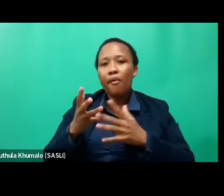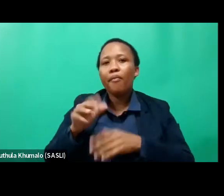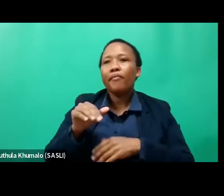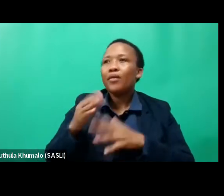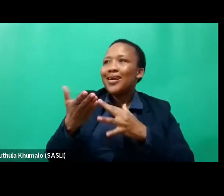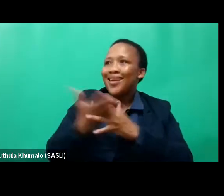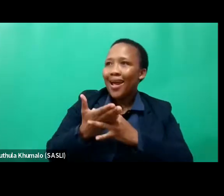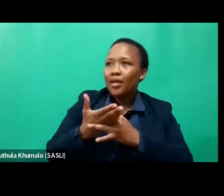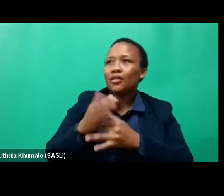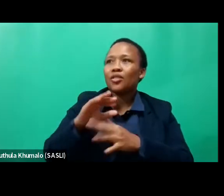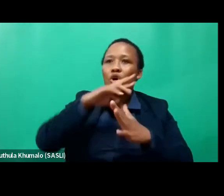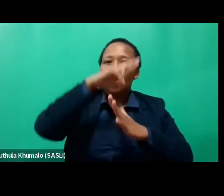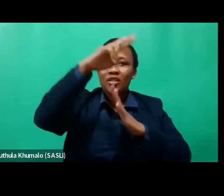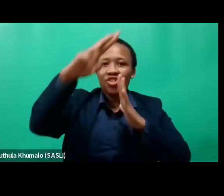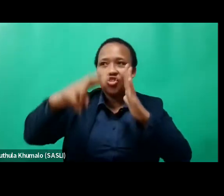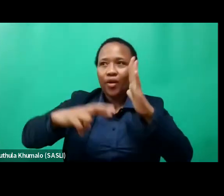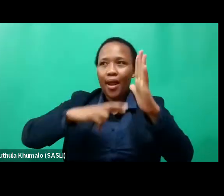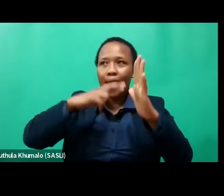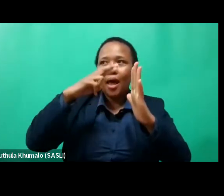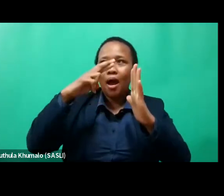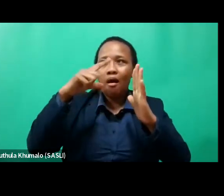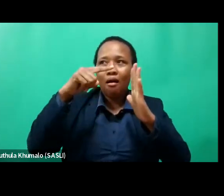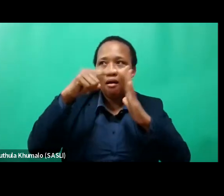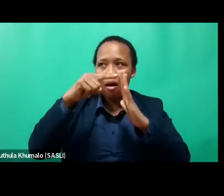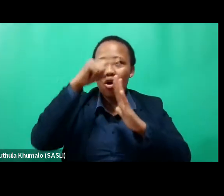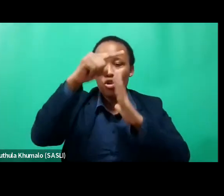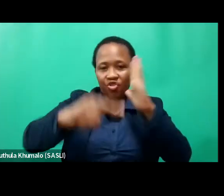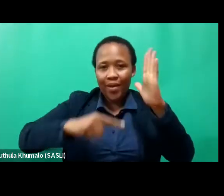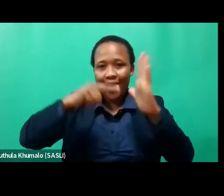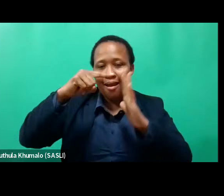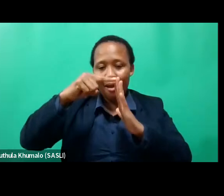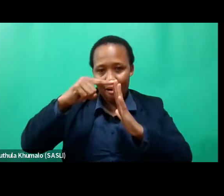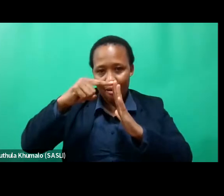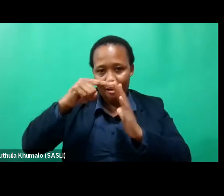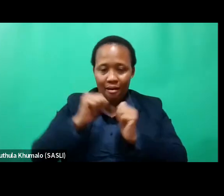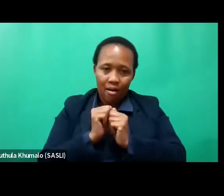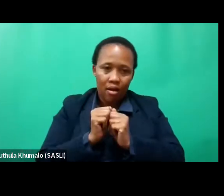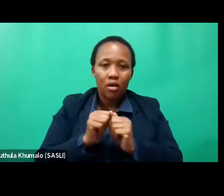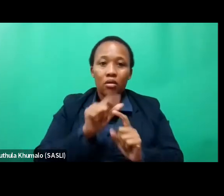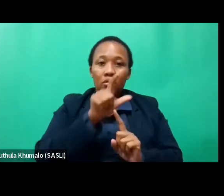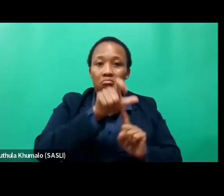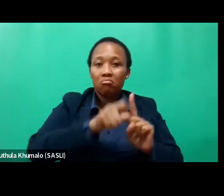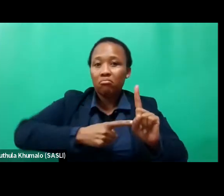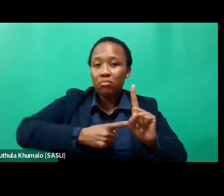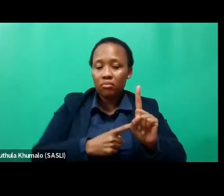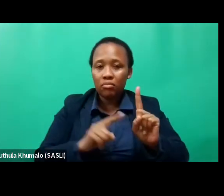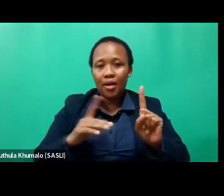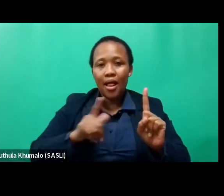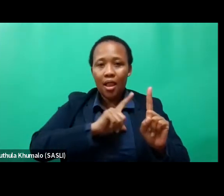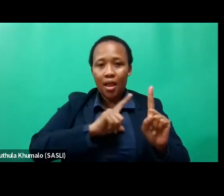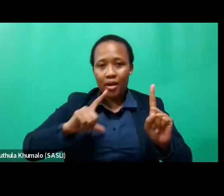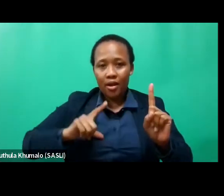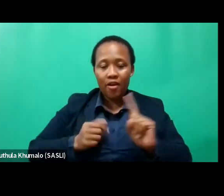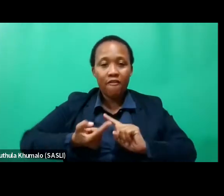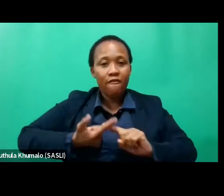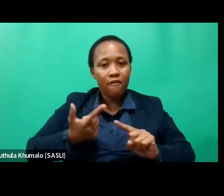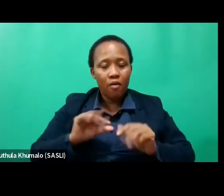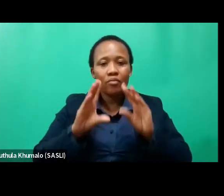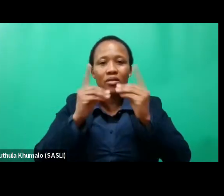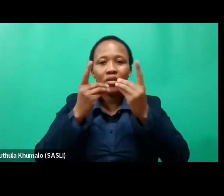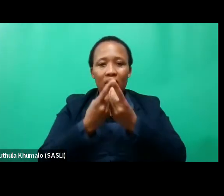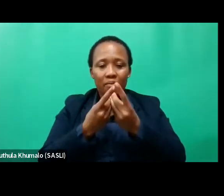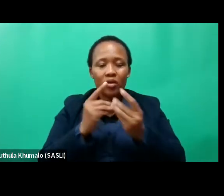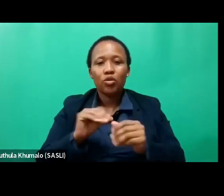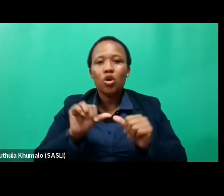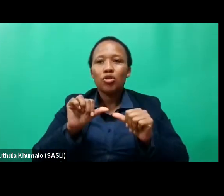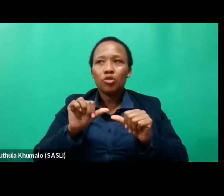So this presentation is going to be given by a lady from the Department of Sociology in the University of